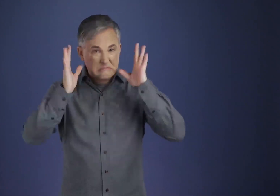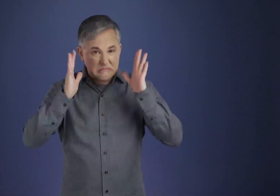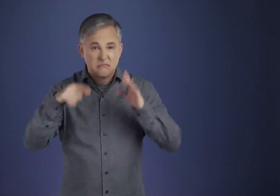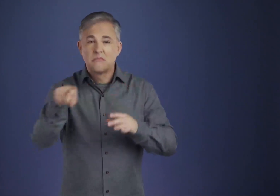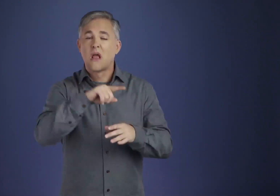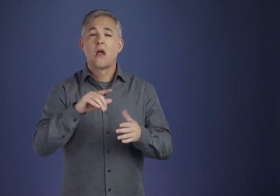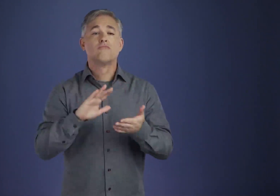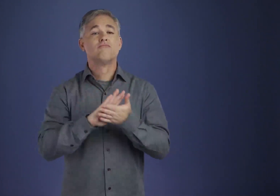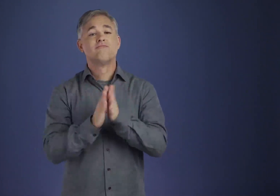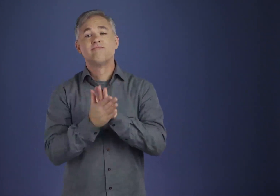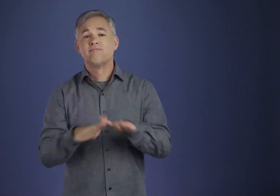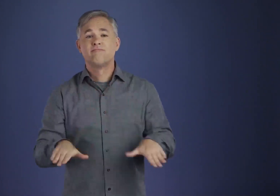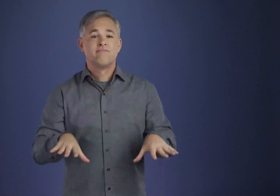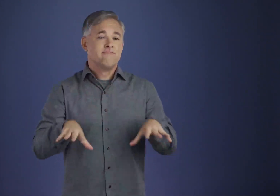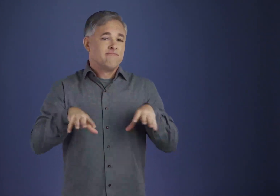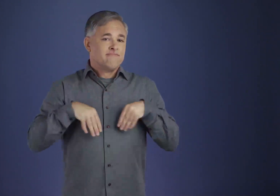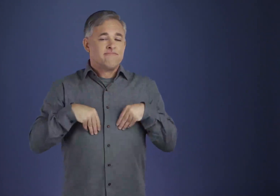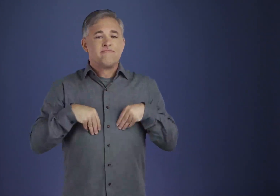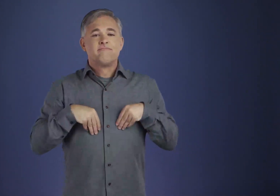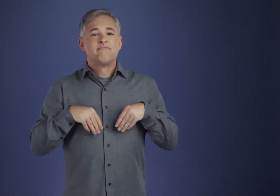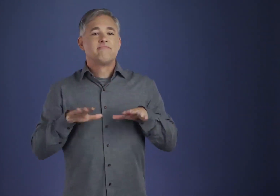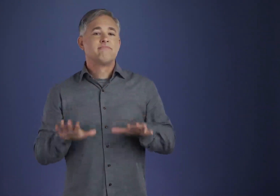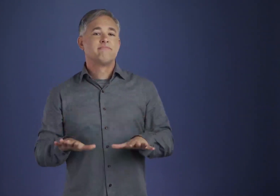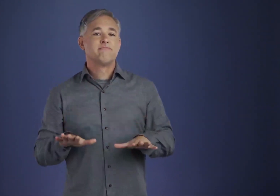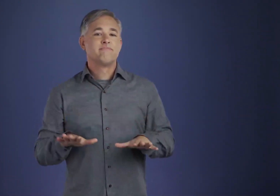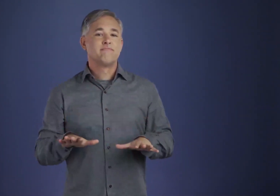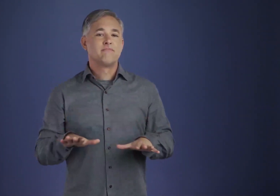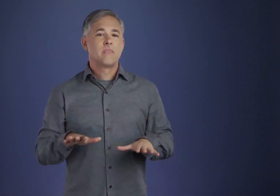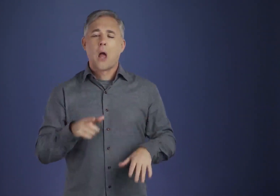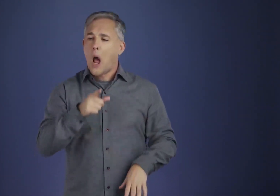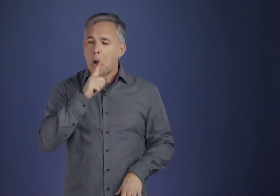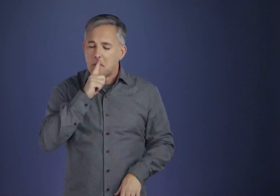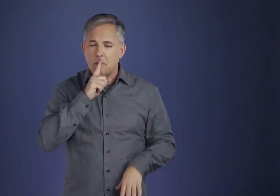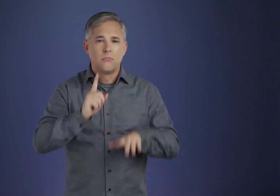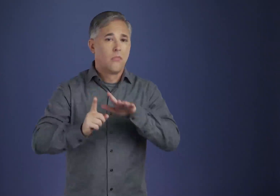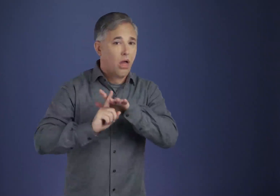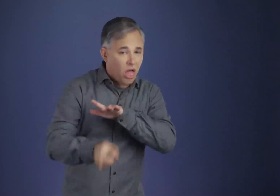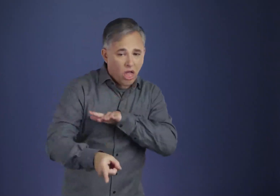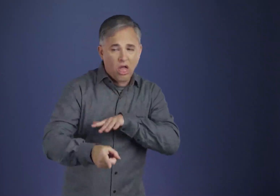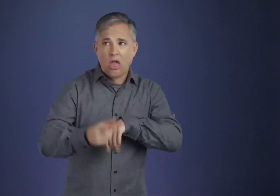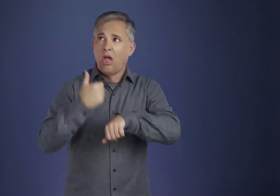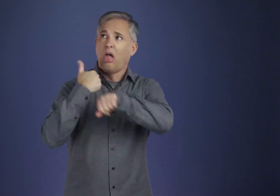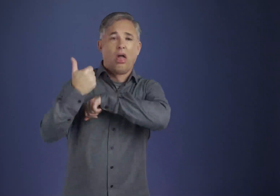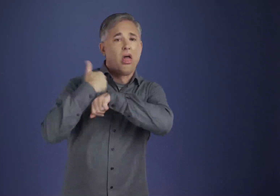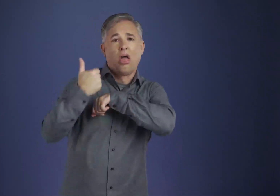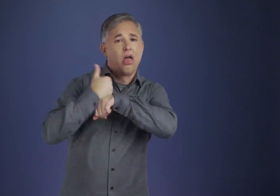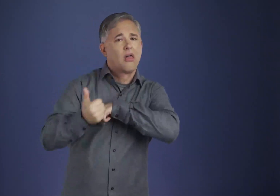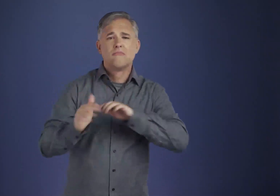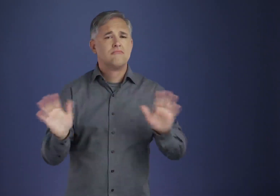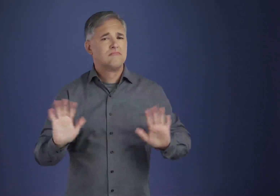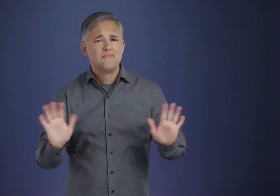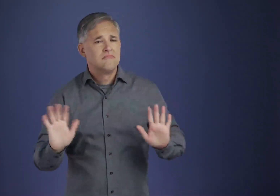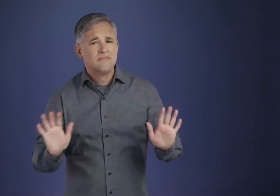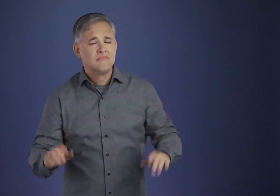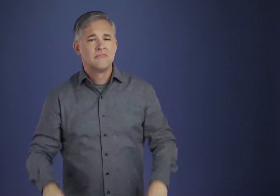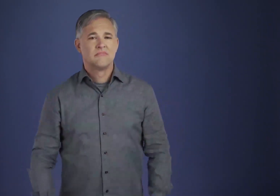We saw them calmly accept impossible situations, seeking neither to run nor to recriminate.